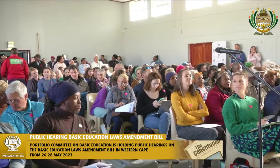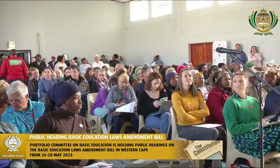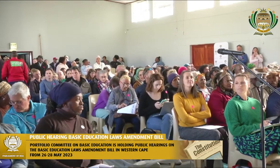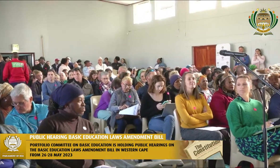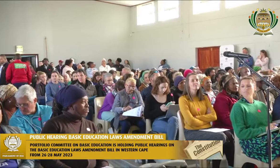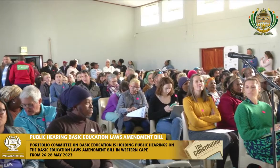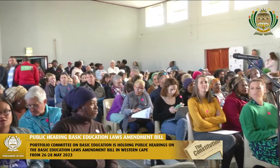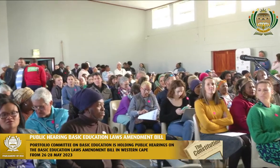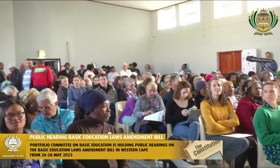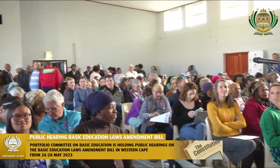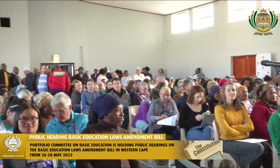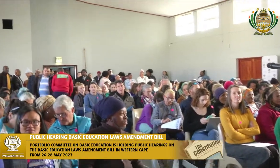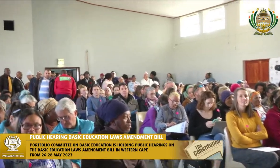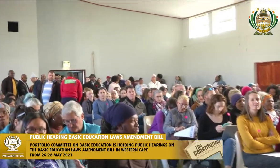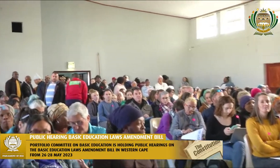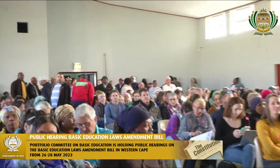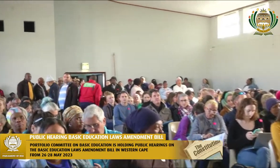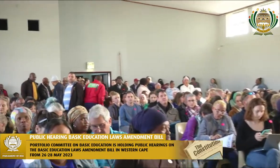here?